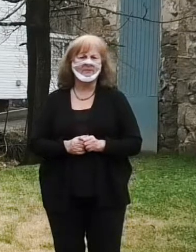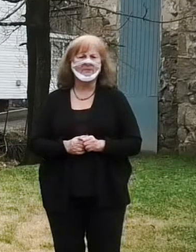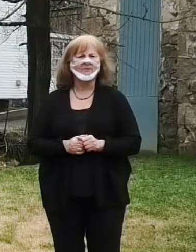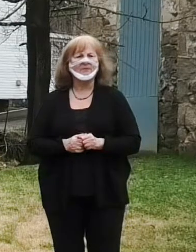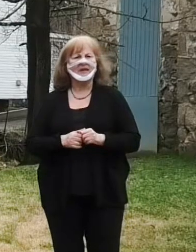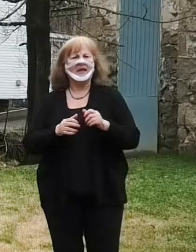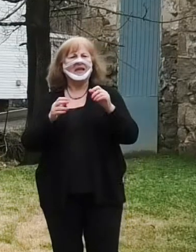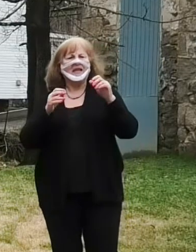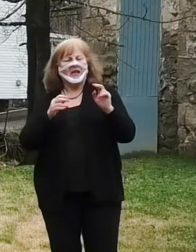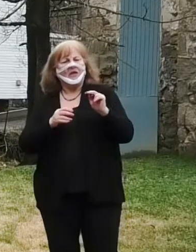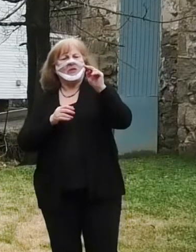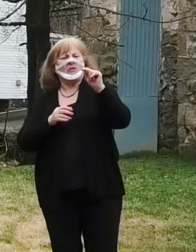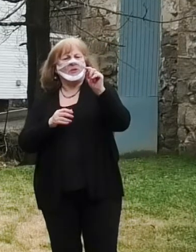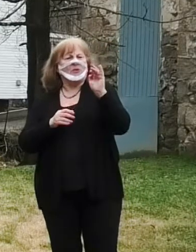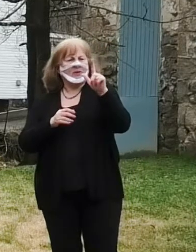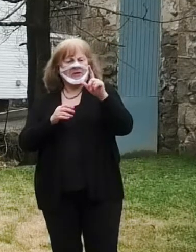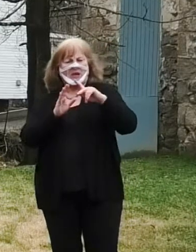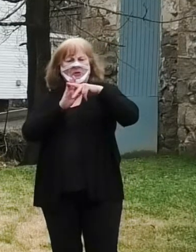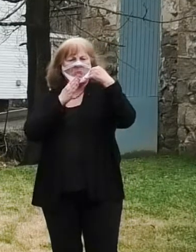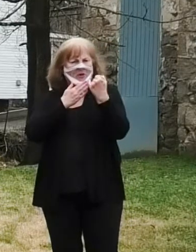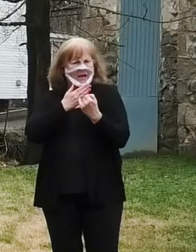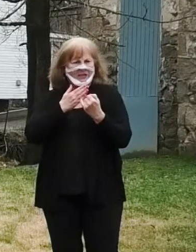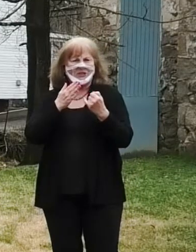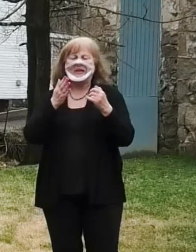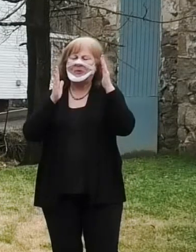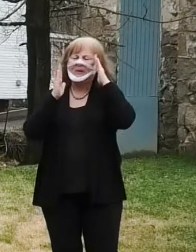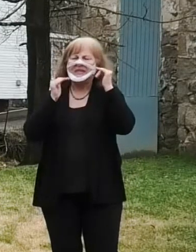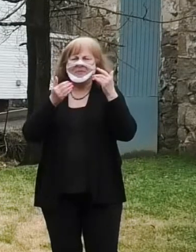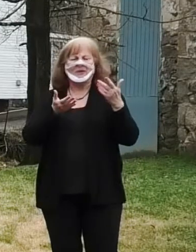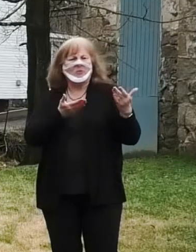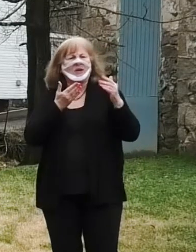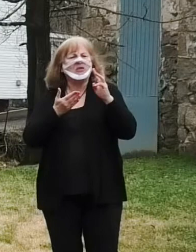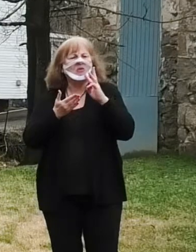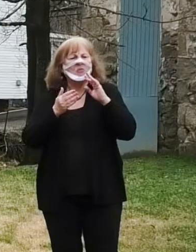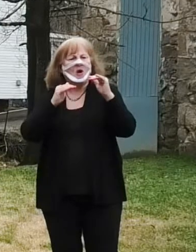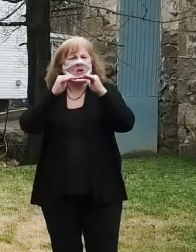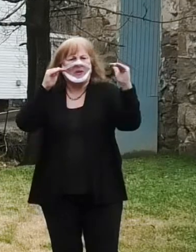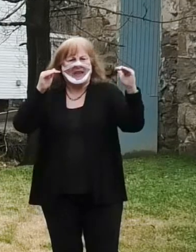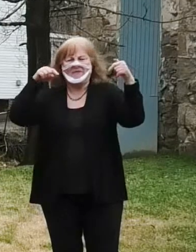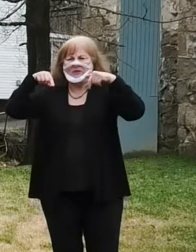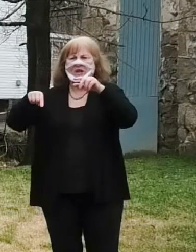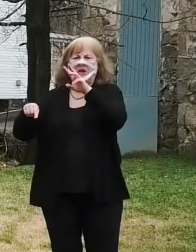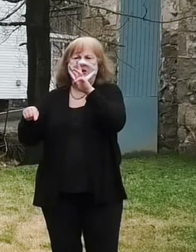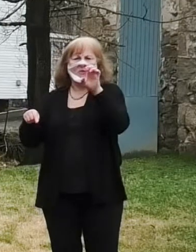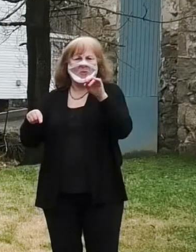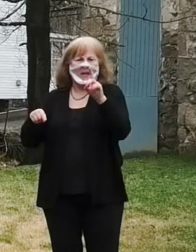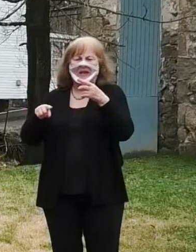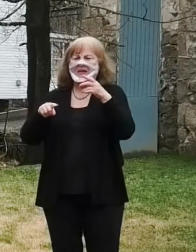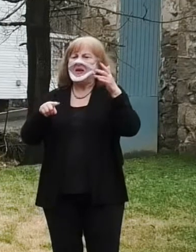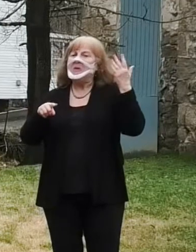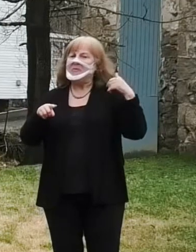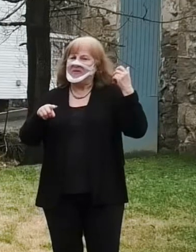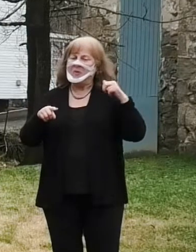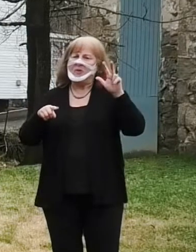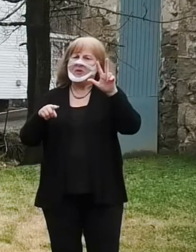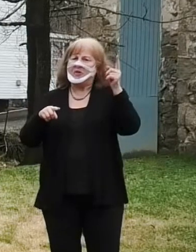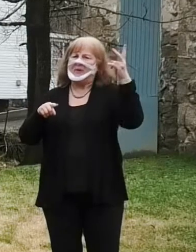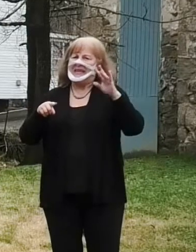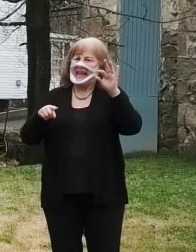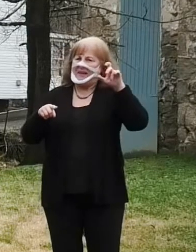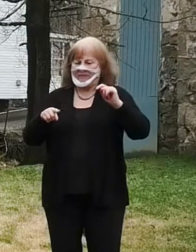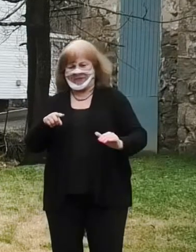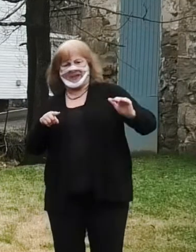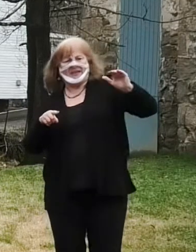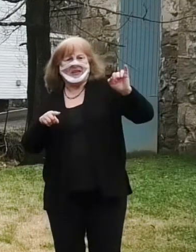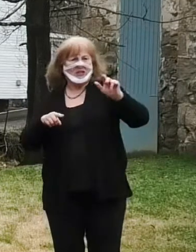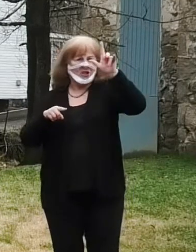An extension of the North Tunnel project is expected to bring water levels on the west end from about 3.5 feet in a